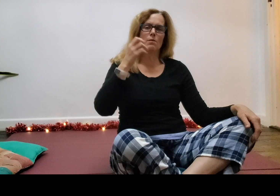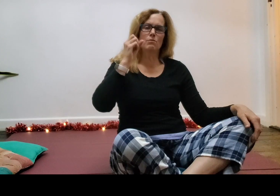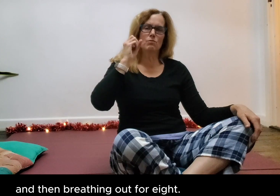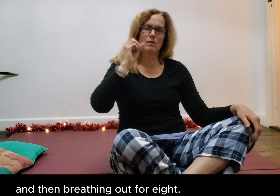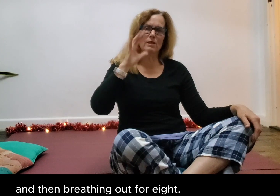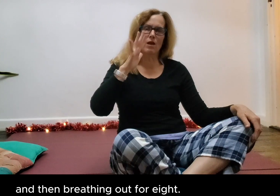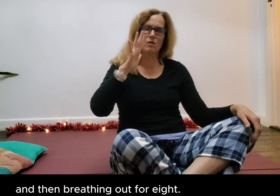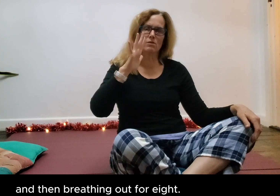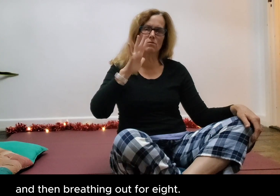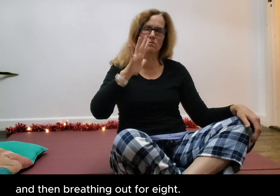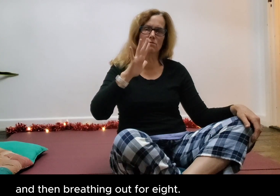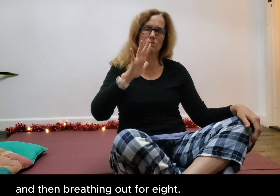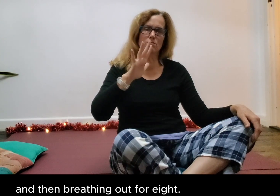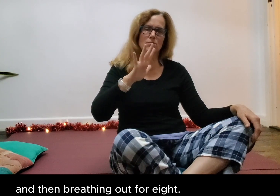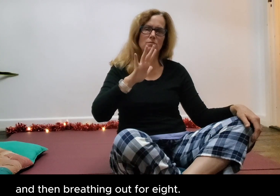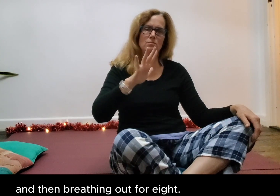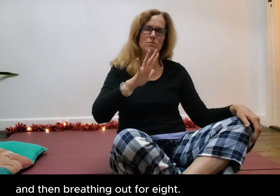And then breathing out for 8.